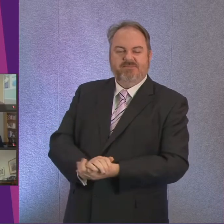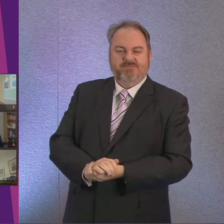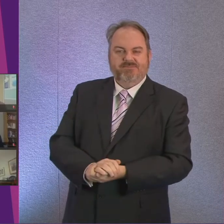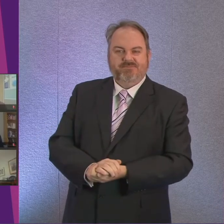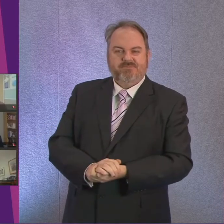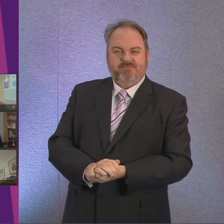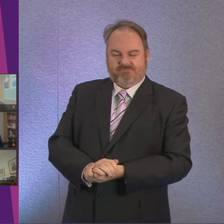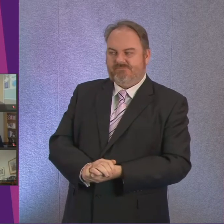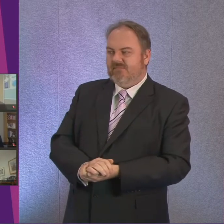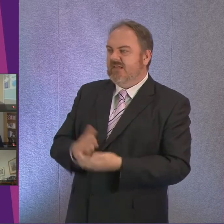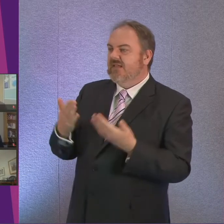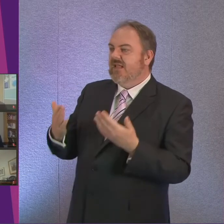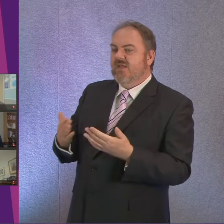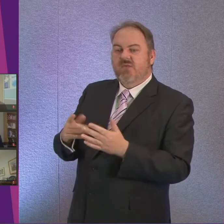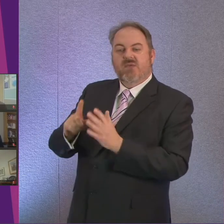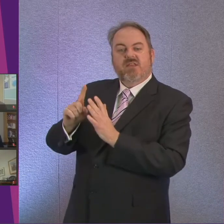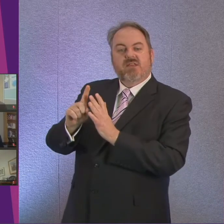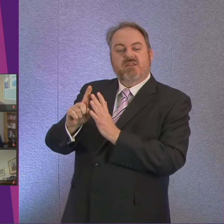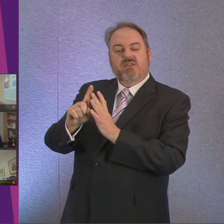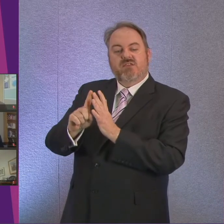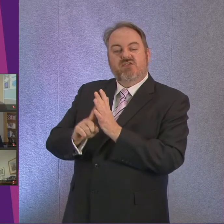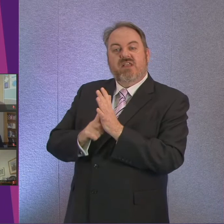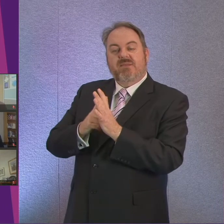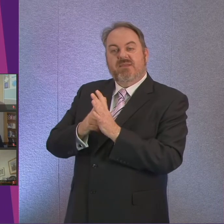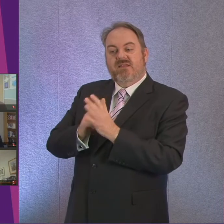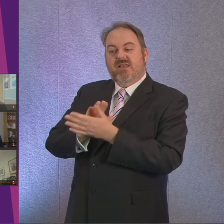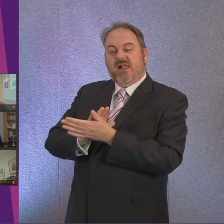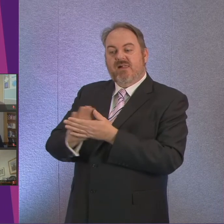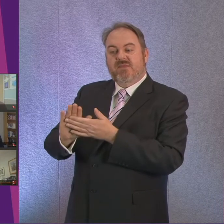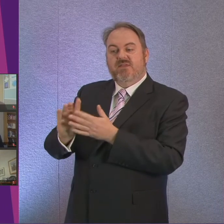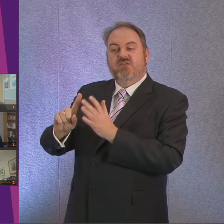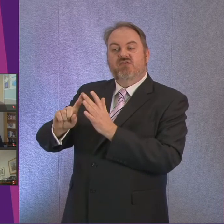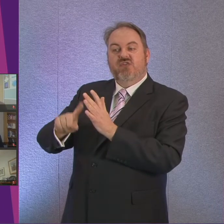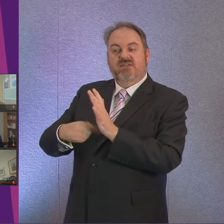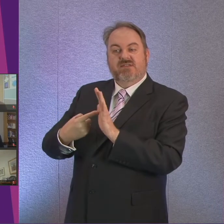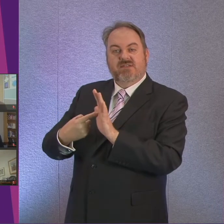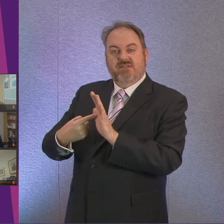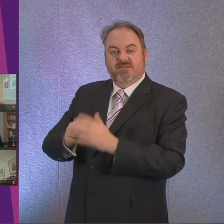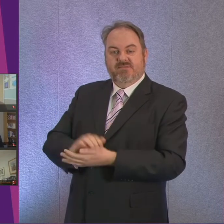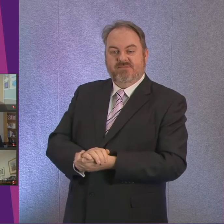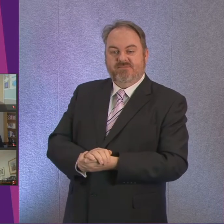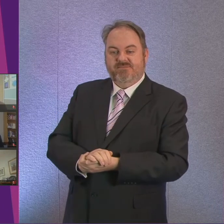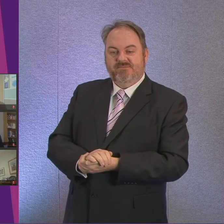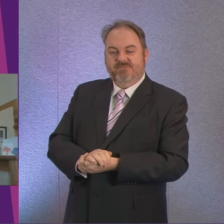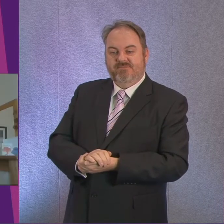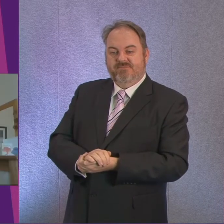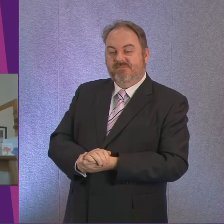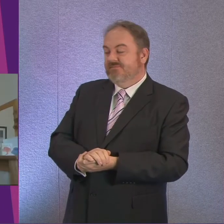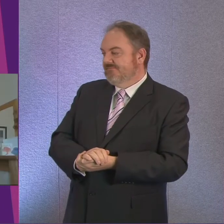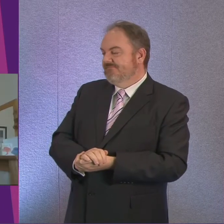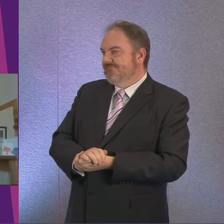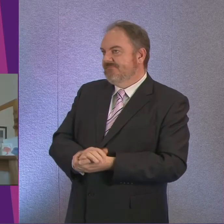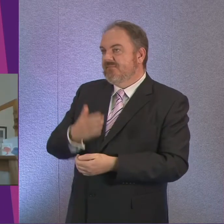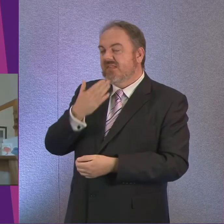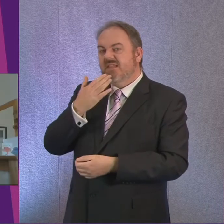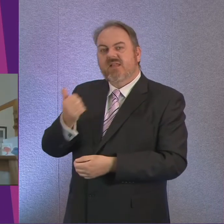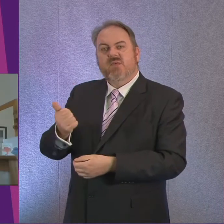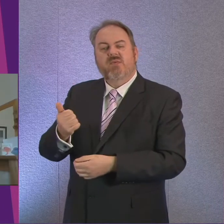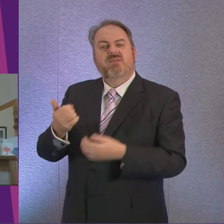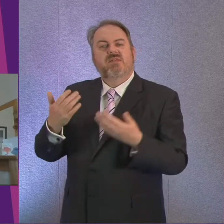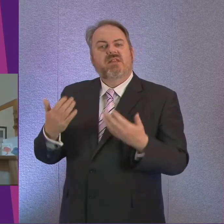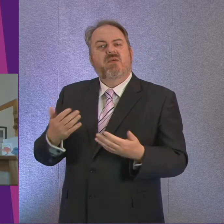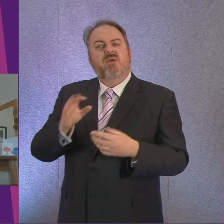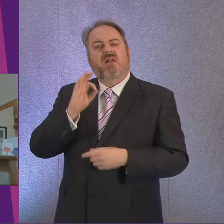Thank you. Jamie Halcrow-Johnson to be followed by Daniel Johnson. Jamie Halcrow-Johnson. Thank you. This is a question for the Minister for Further and